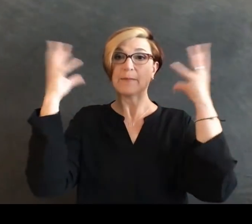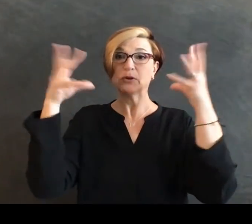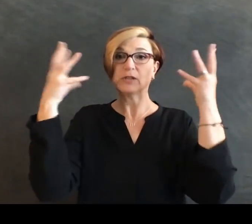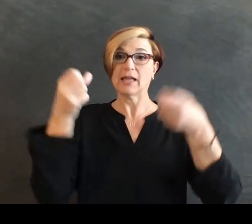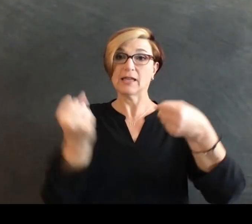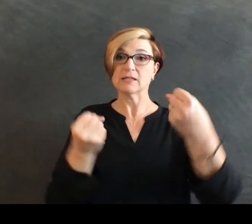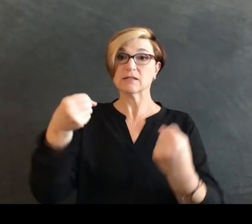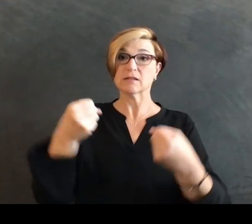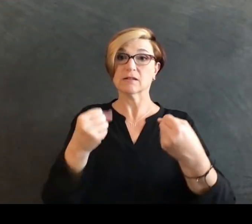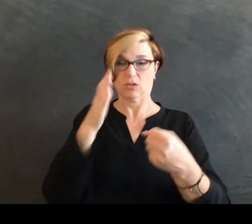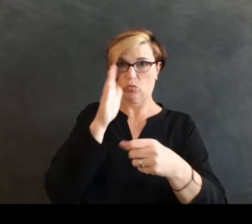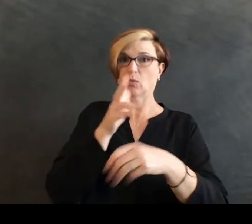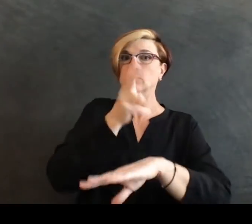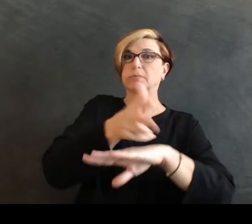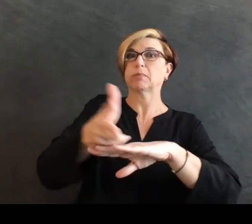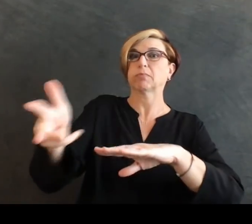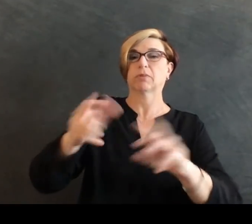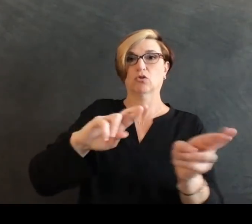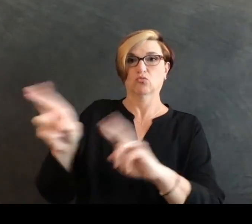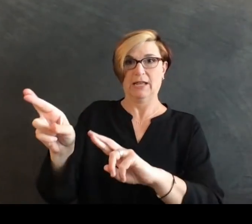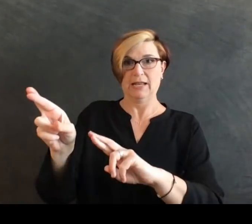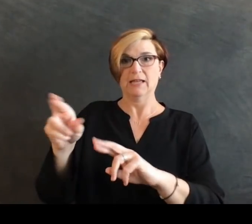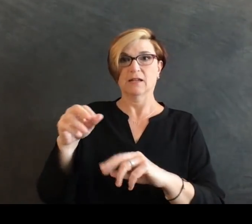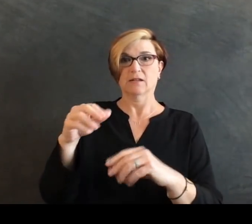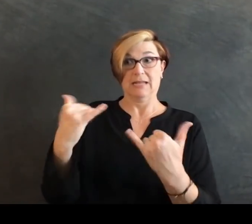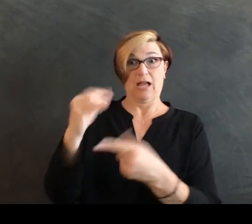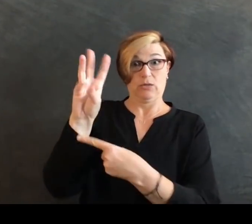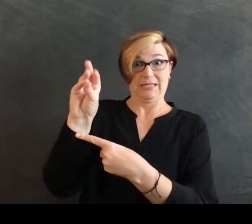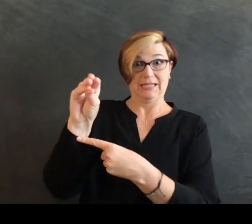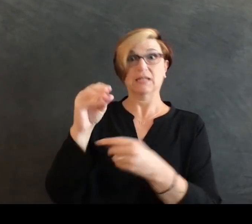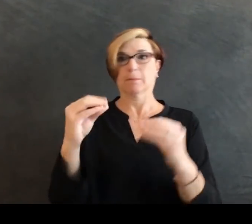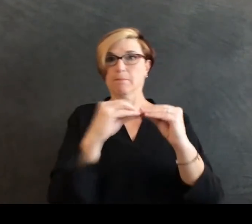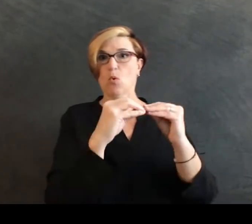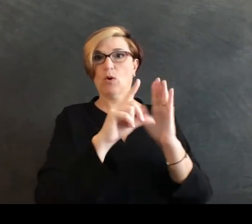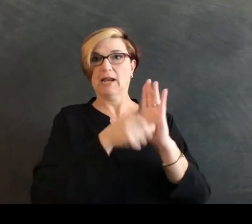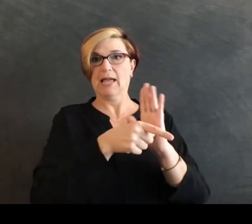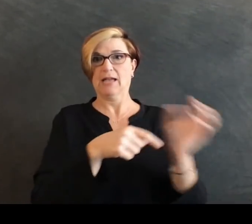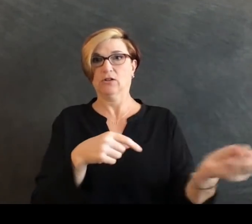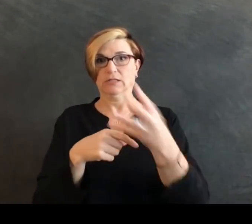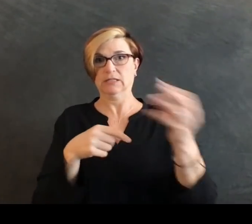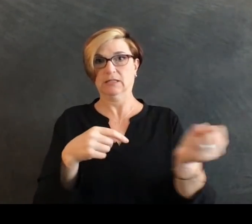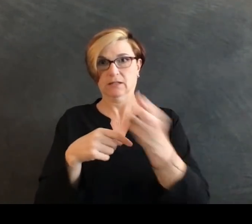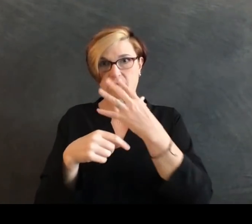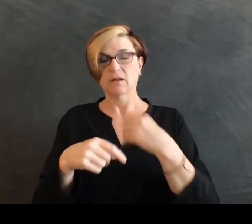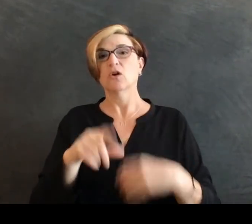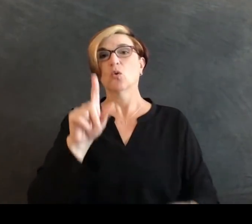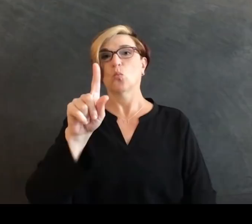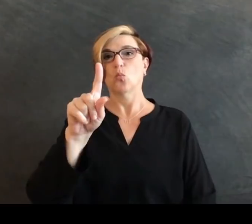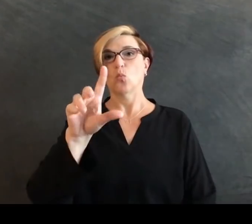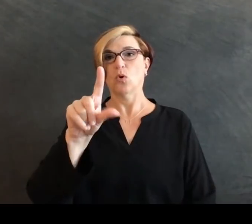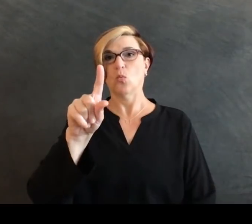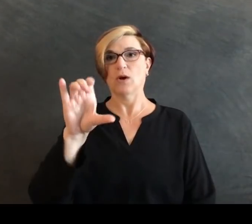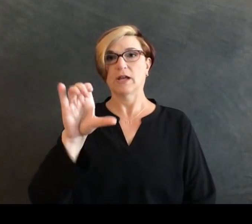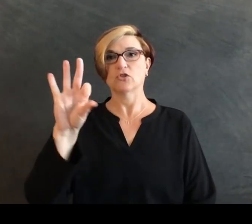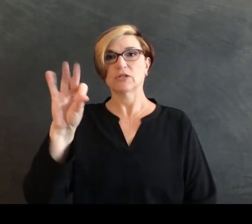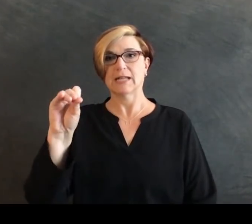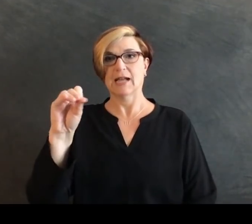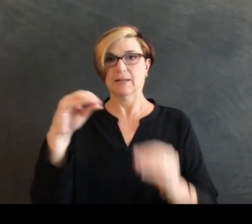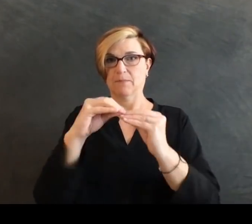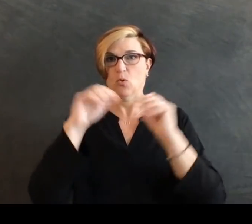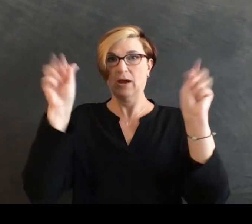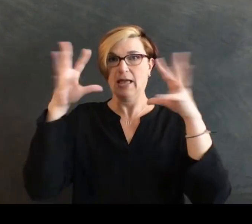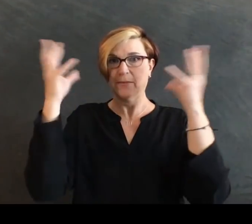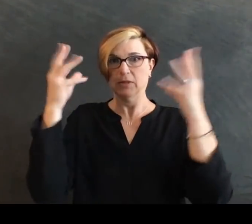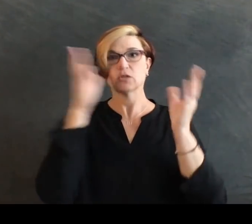some additional ones, with up to 190 more to follow at different locations. To